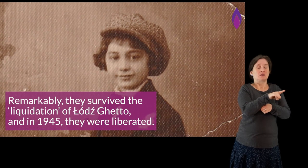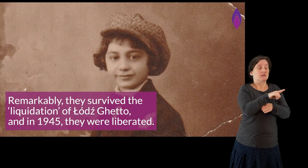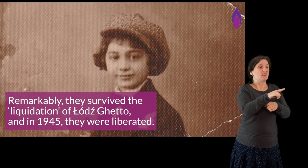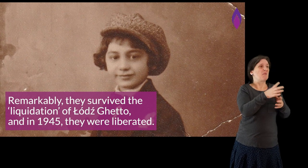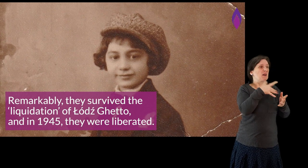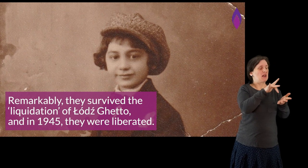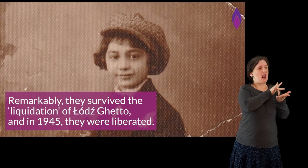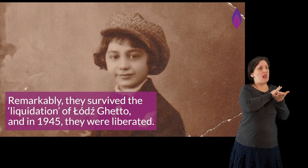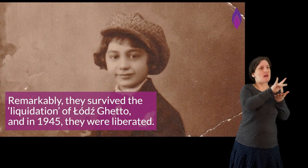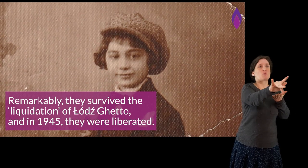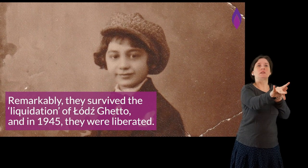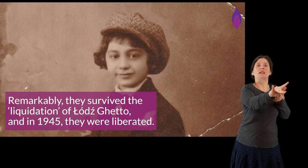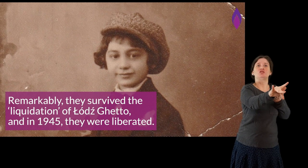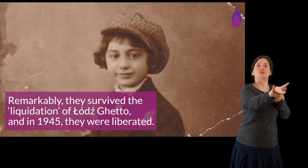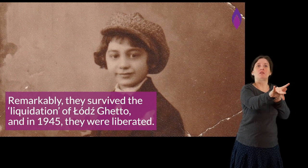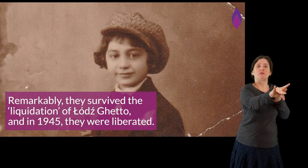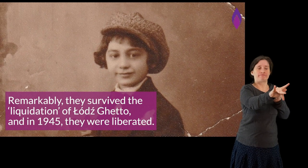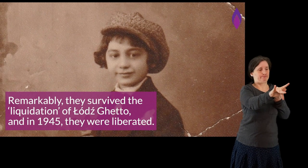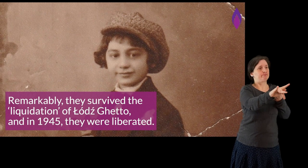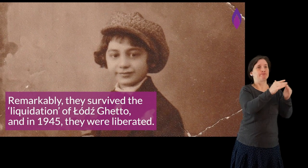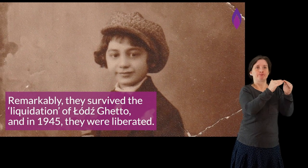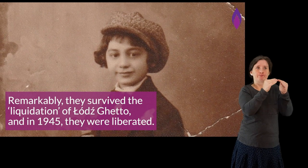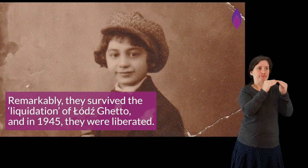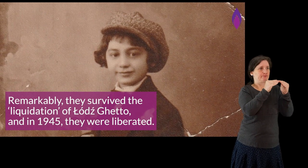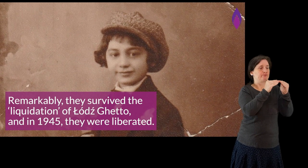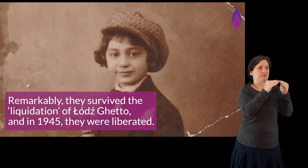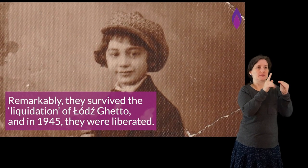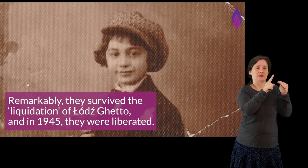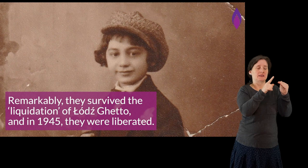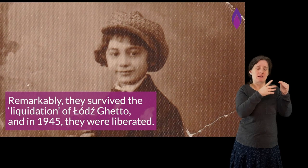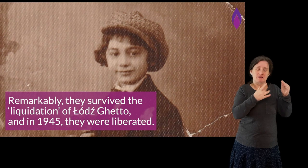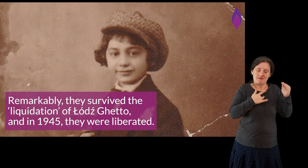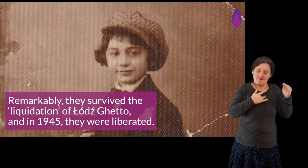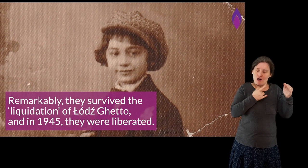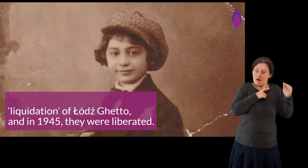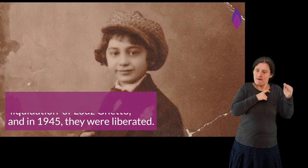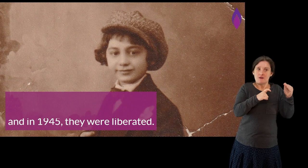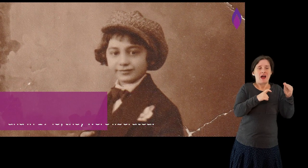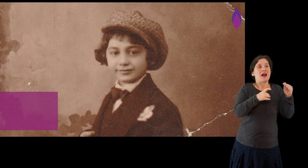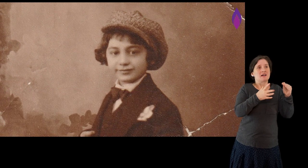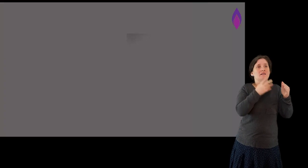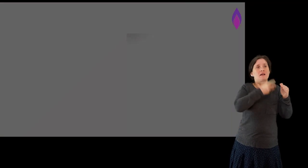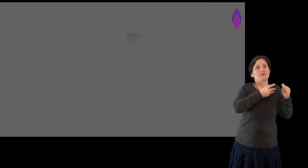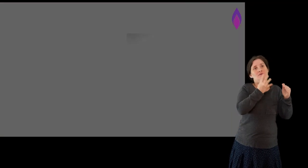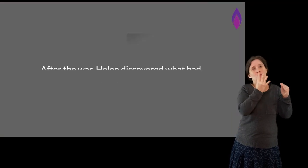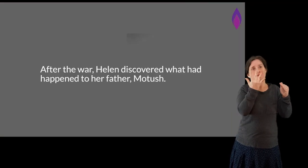Remarkably, they survived the liquidation of the ghetto, and in 1945 they were liberated.